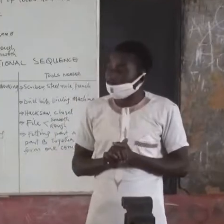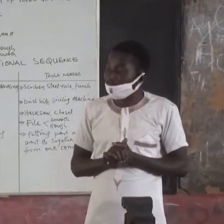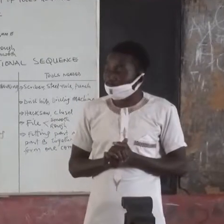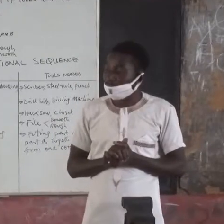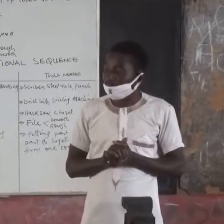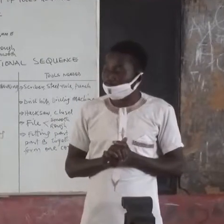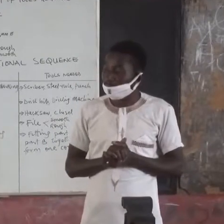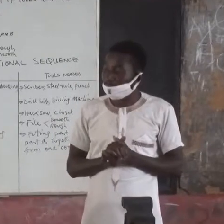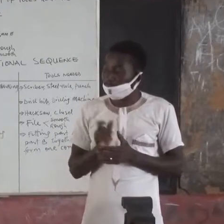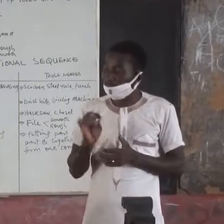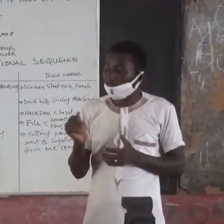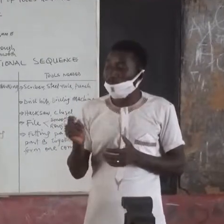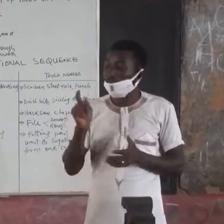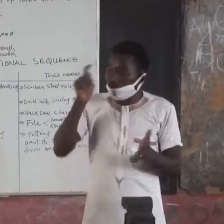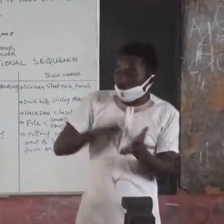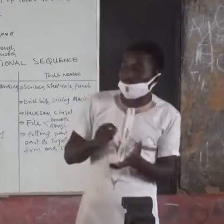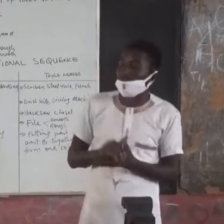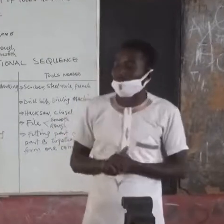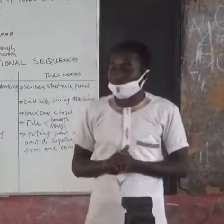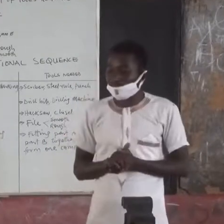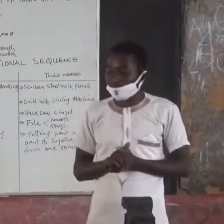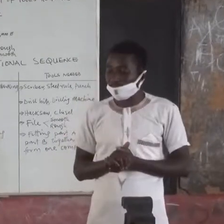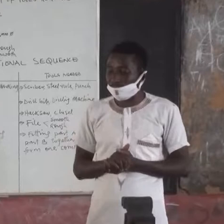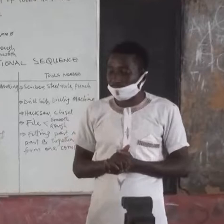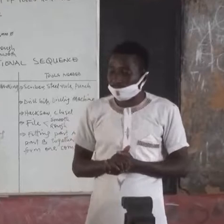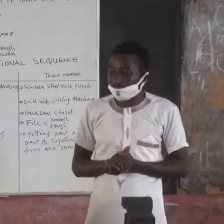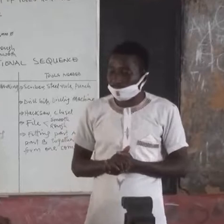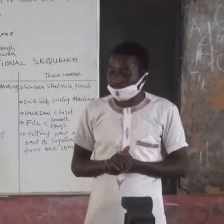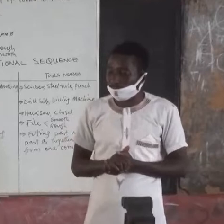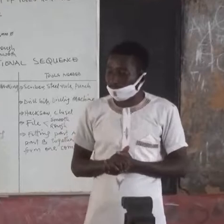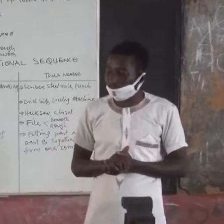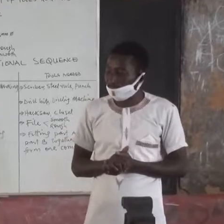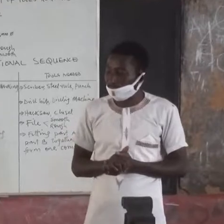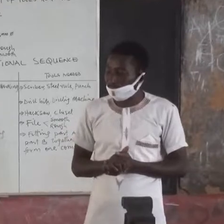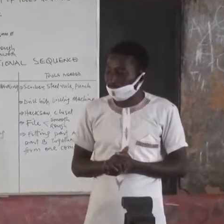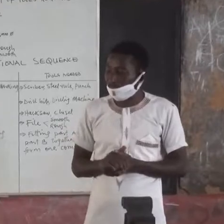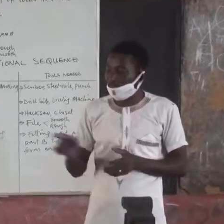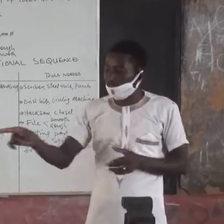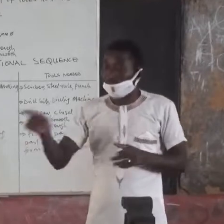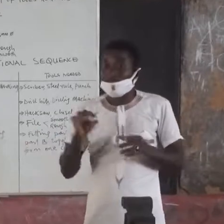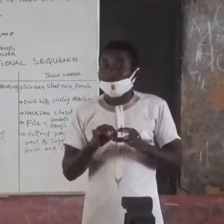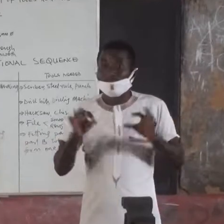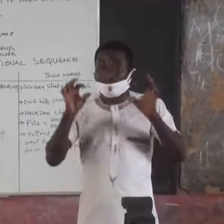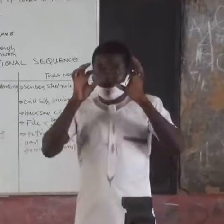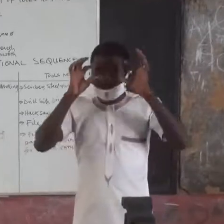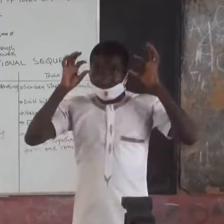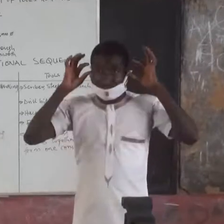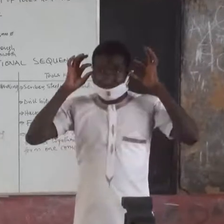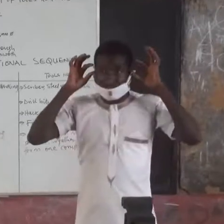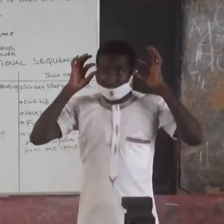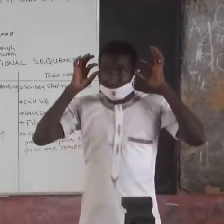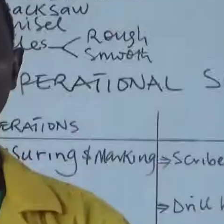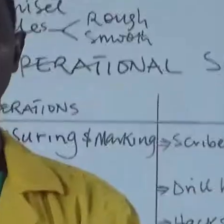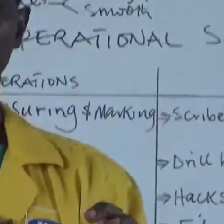chisel or the punch. And this is the hammer. This is a goggle, a